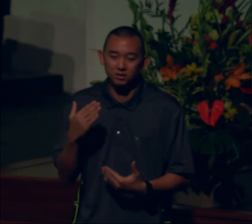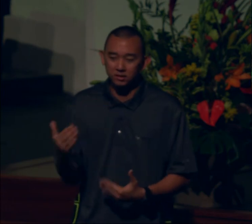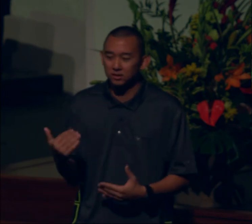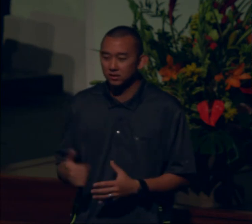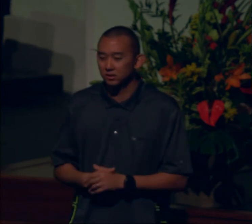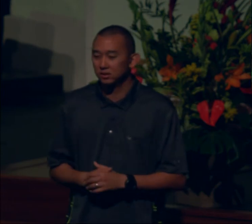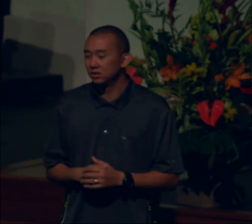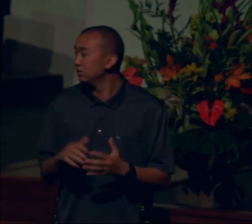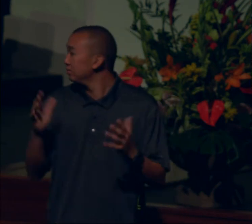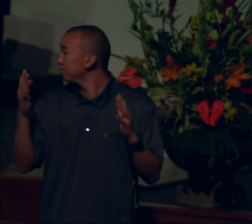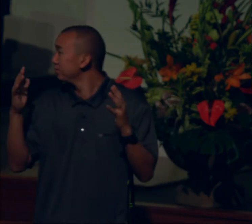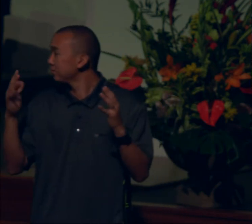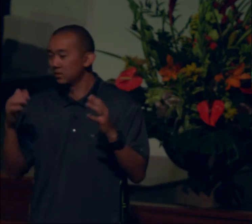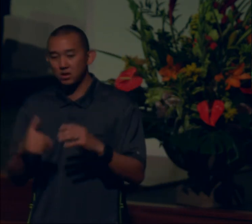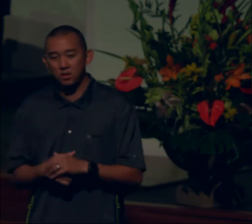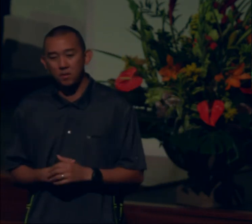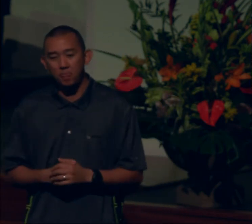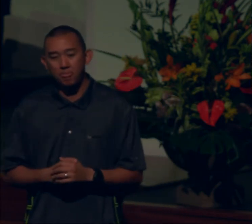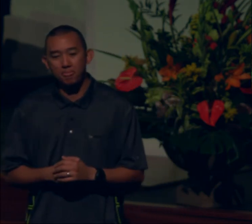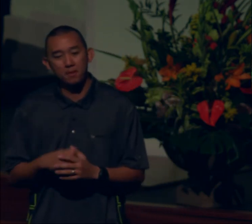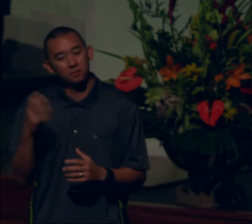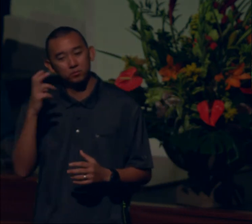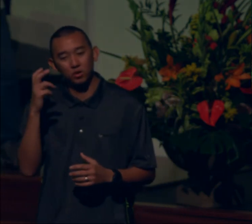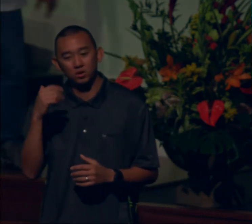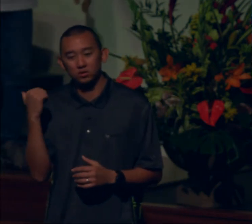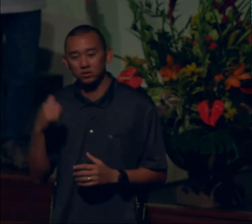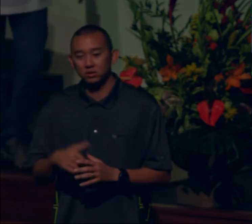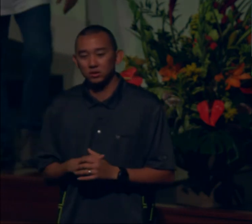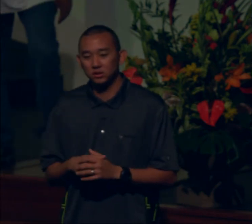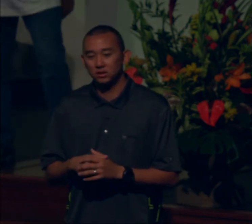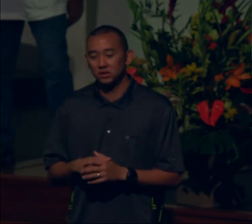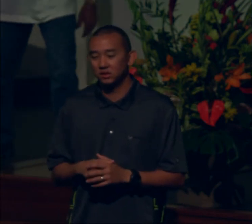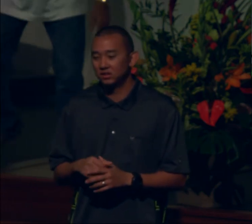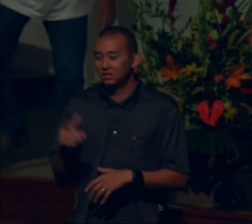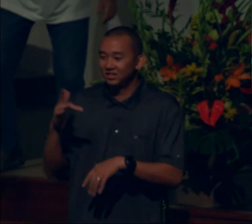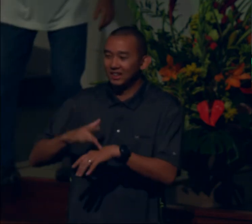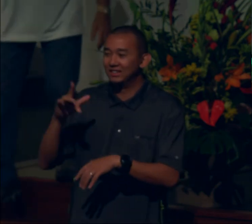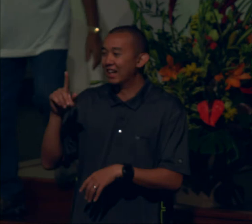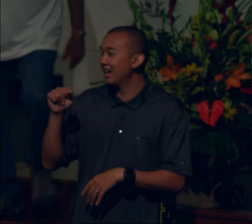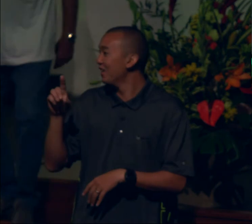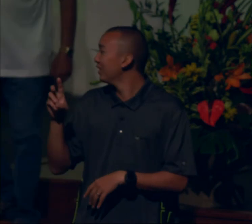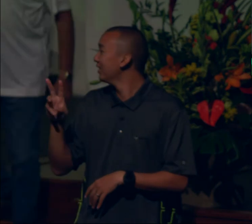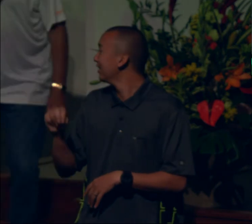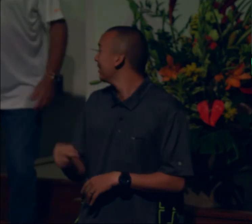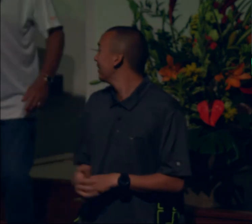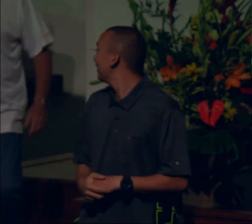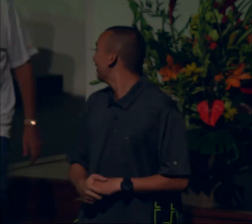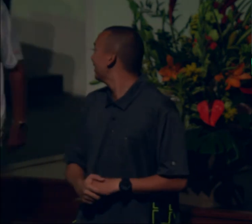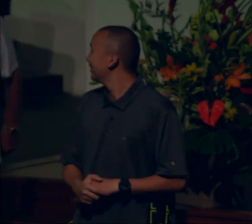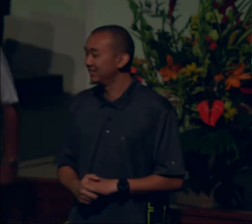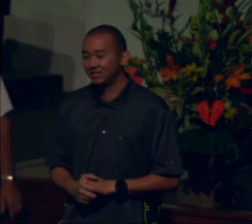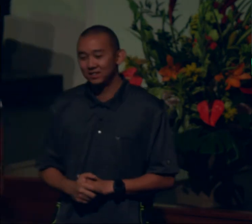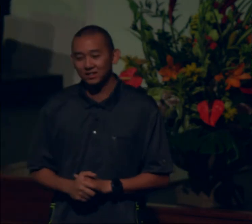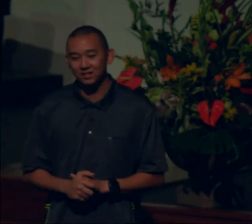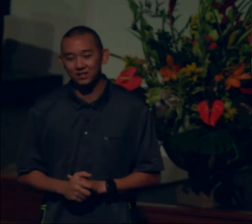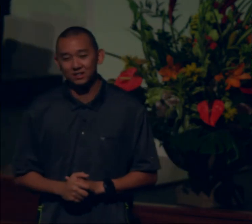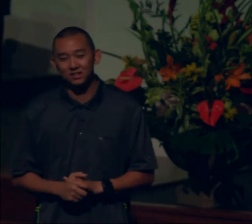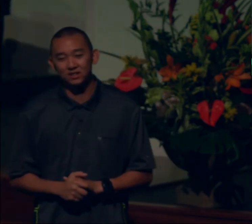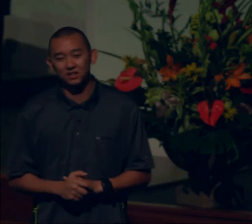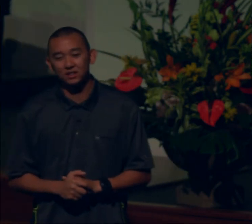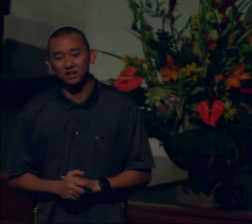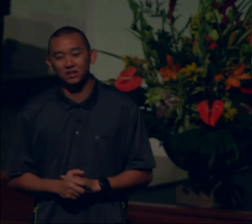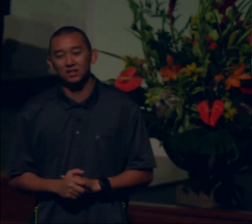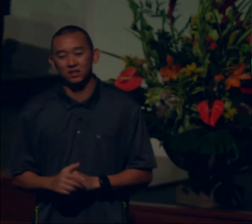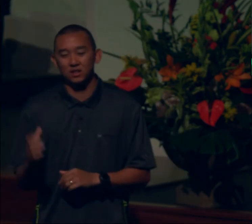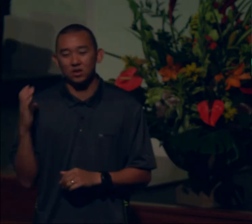No, we're not going to try the touchdown thing again. Hey, everybody, our coach is back, our coach, Jeff Shortridge. As you